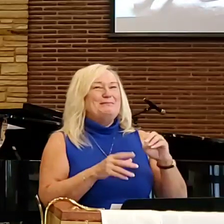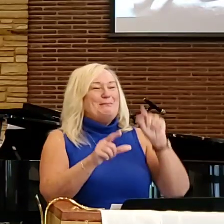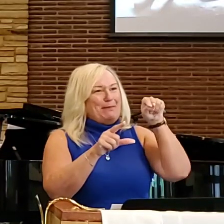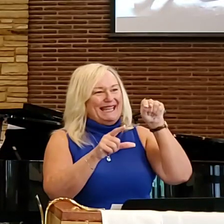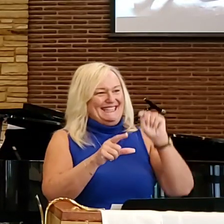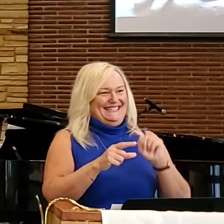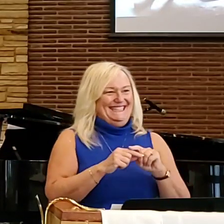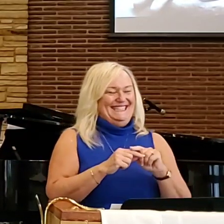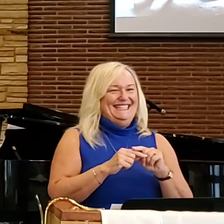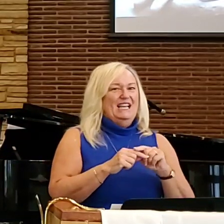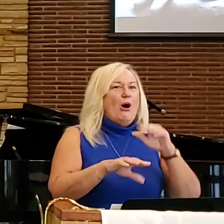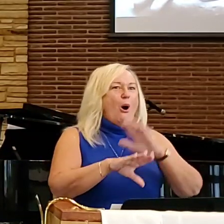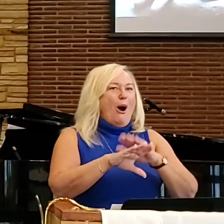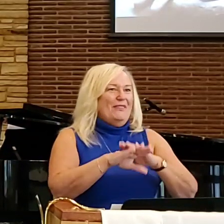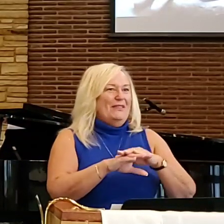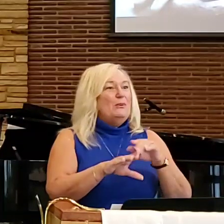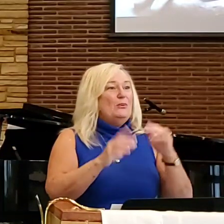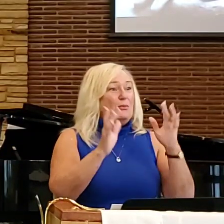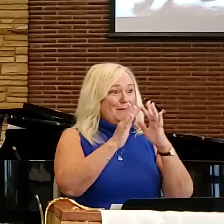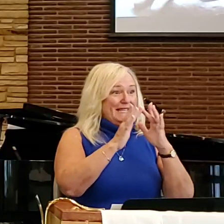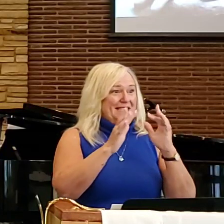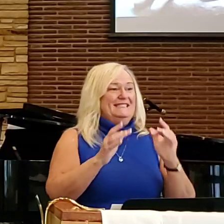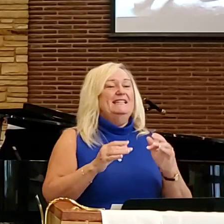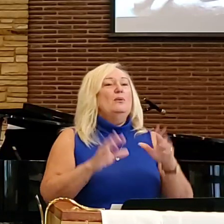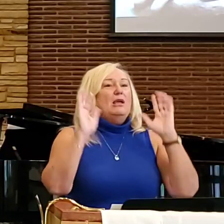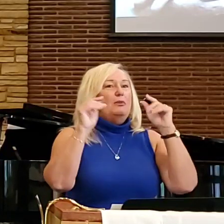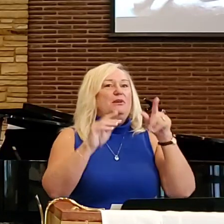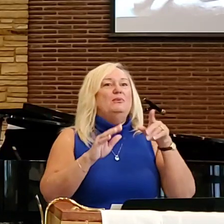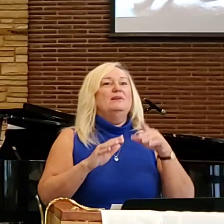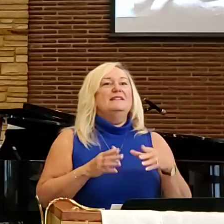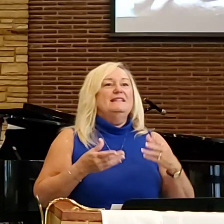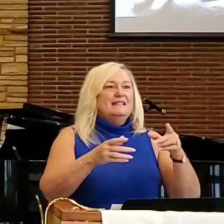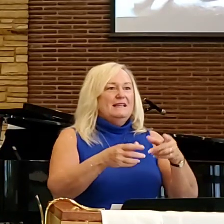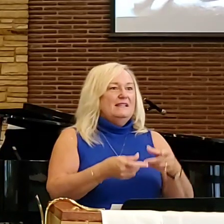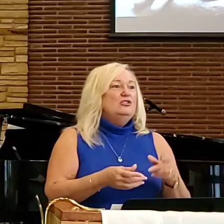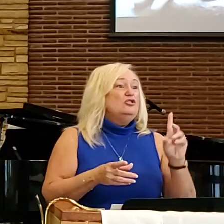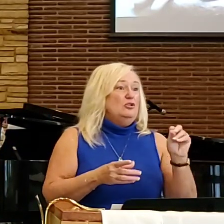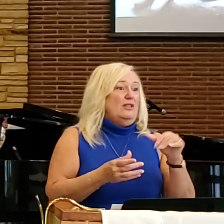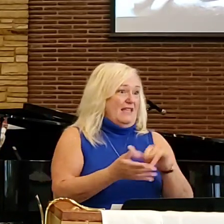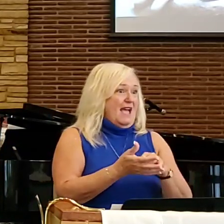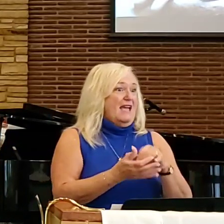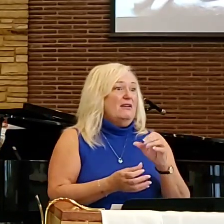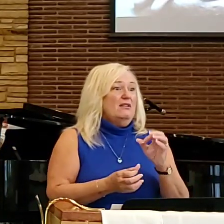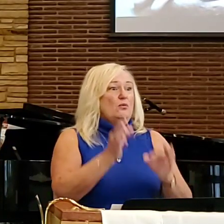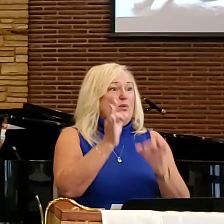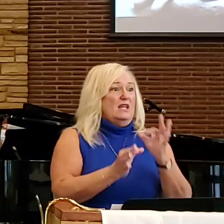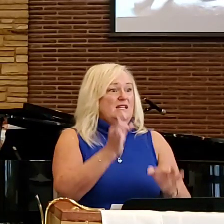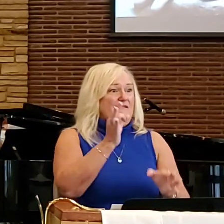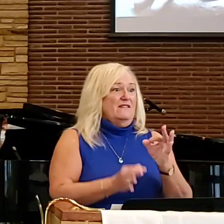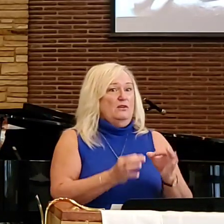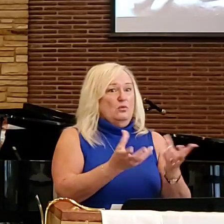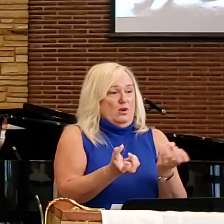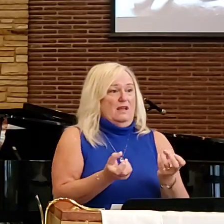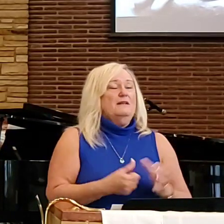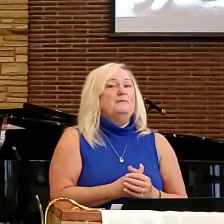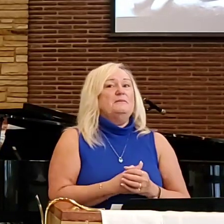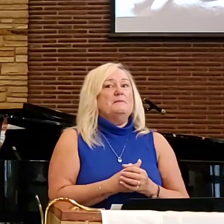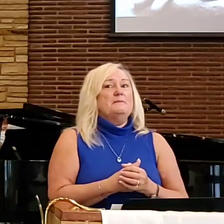a donate button there on the website. So we hope you will take advantage of however you choose to be able to